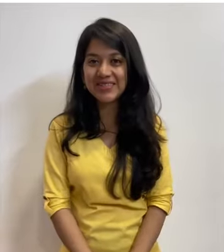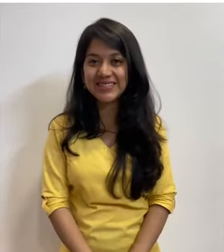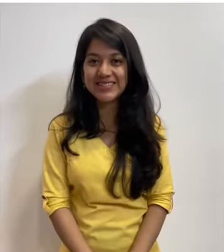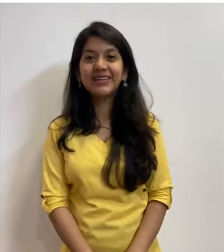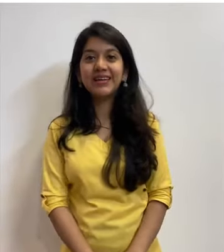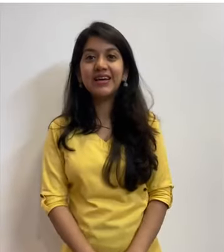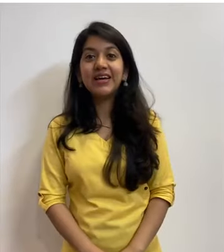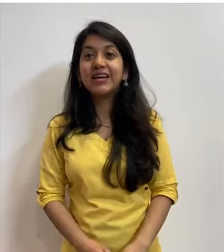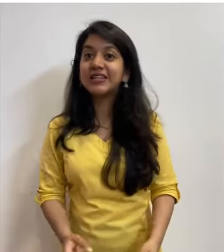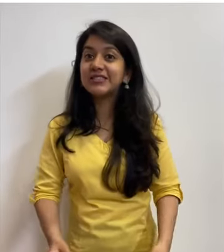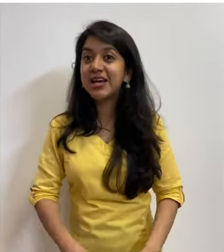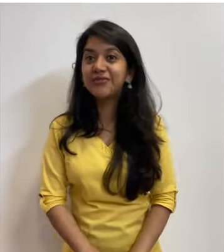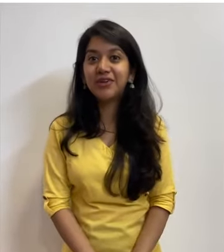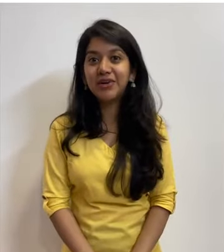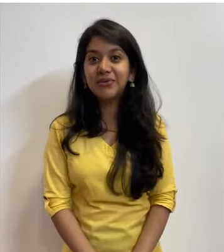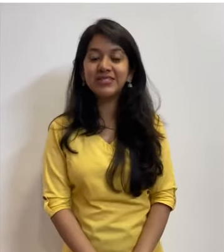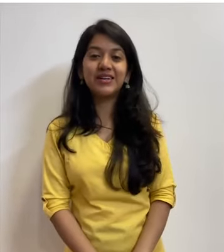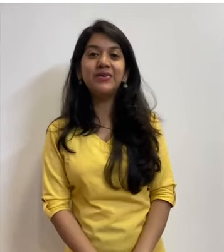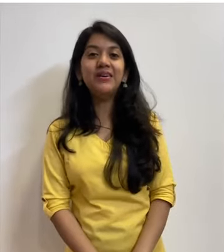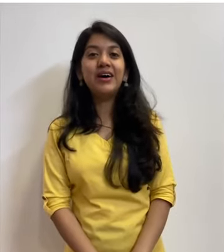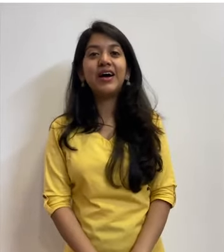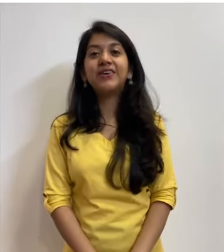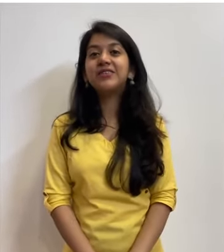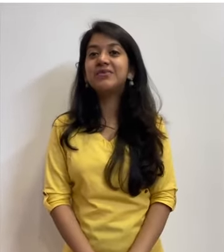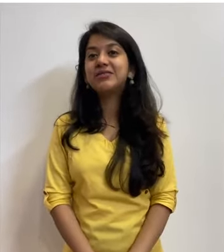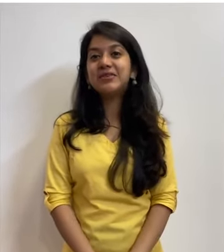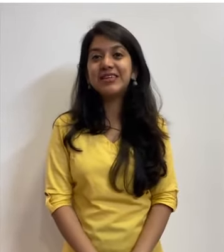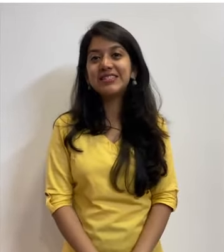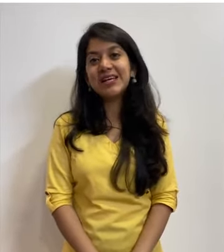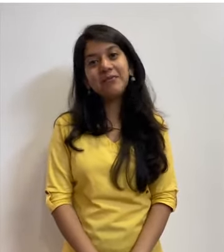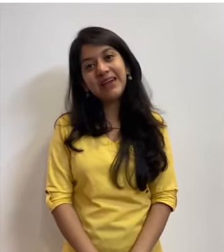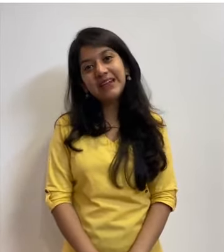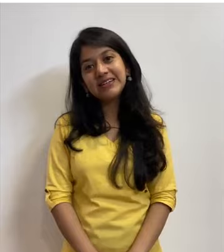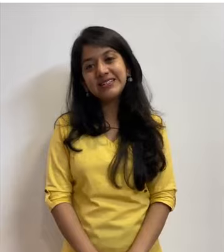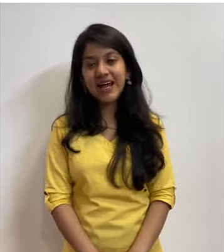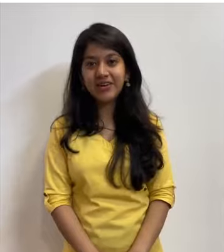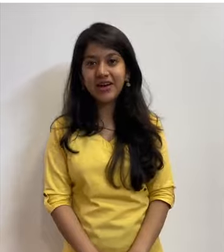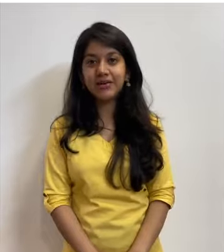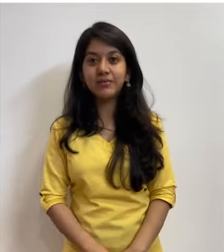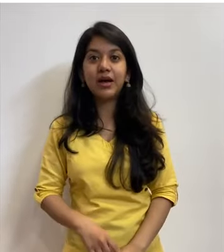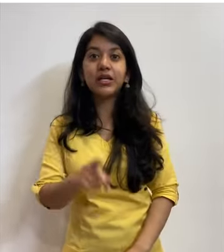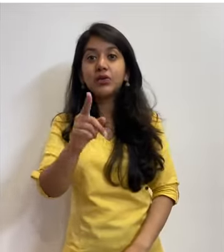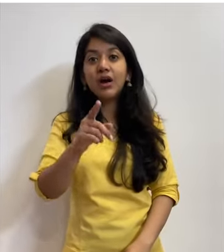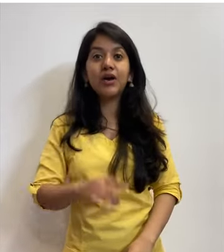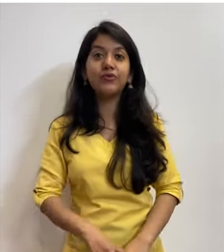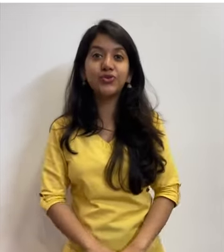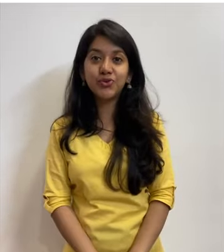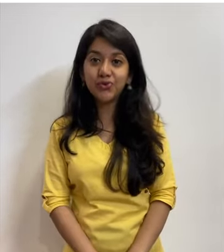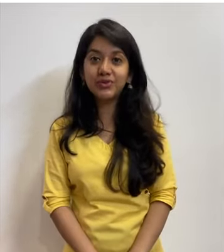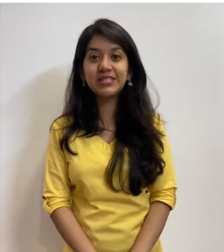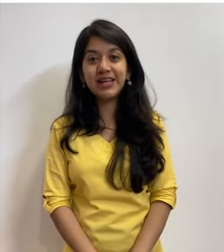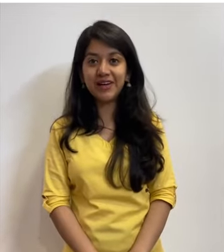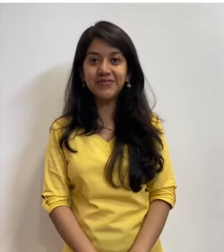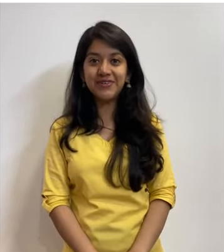quiz. It's time for a quiz now. I will be speaking some letters at random and you have to show the sign for it.